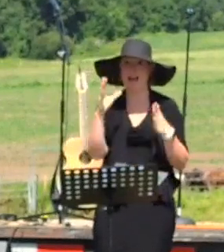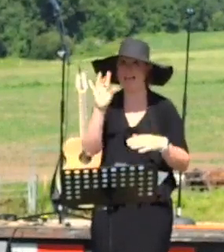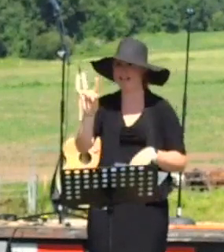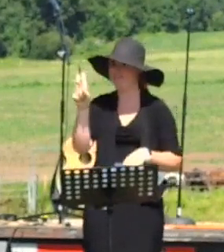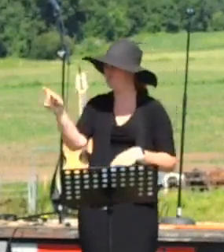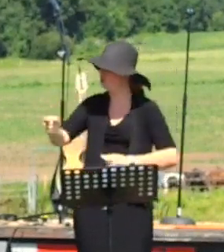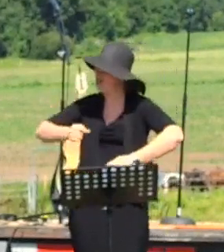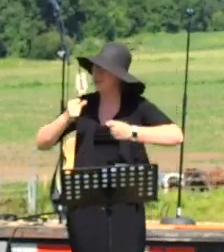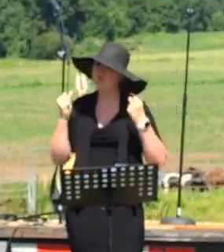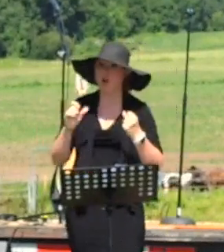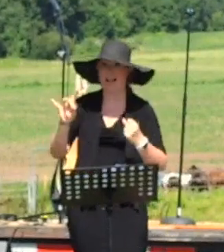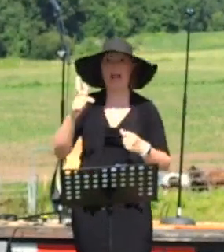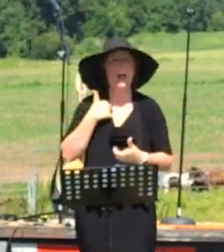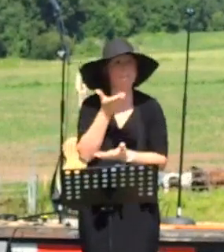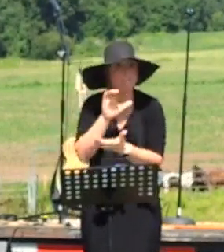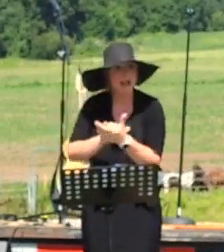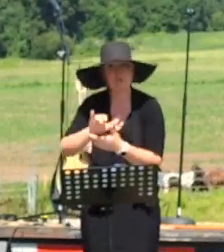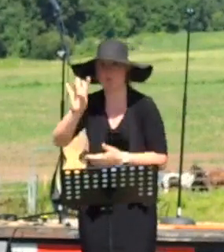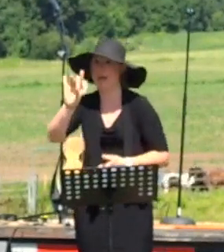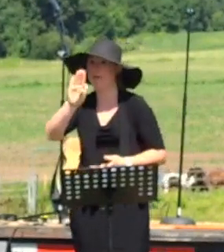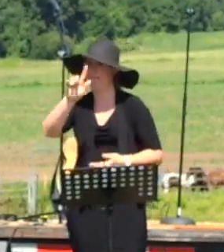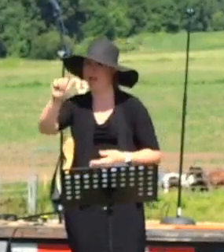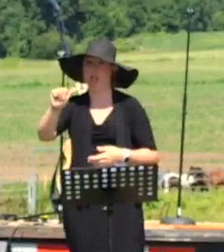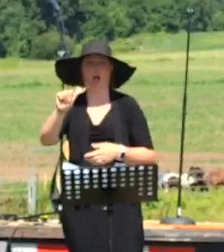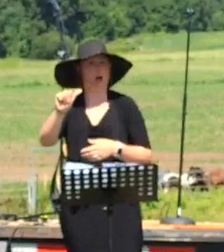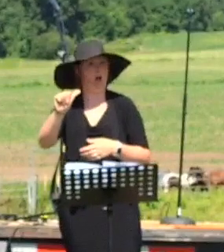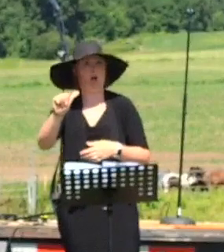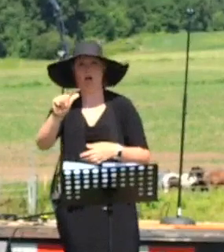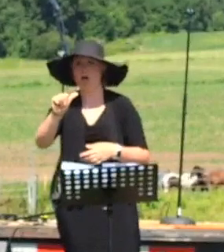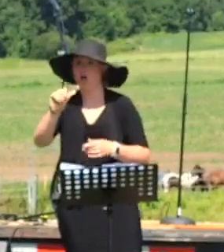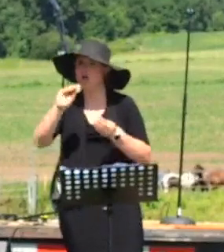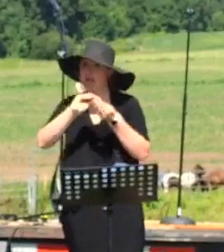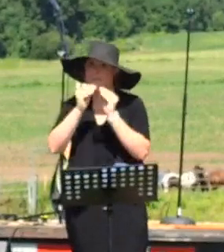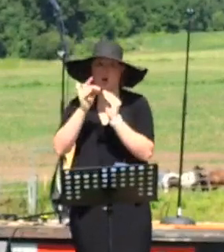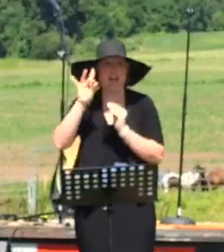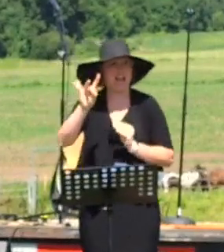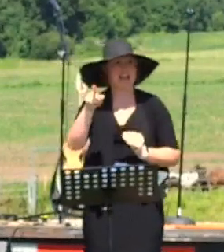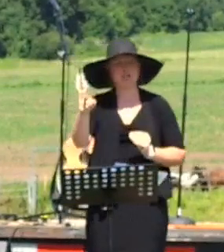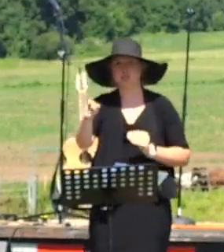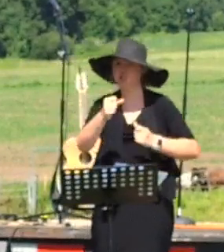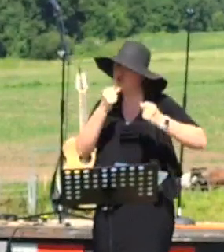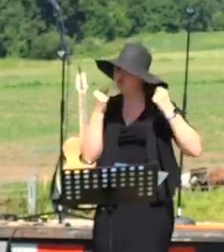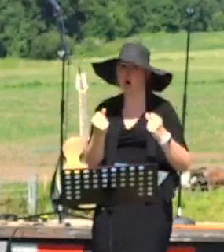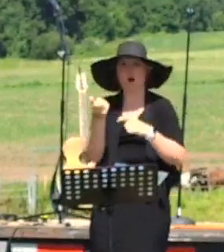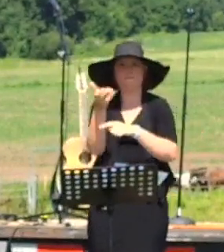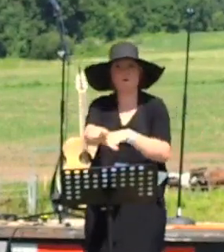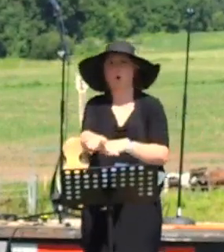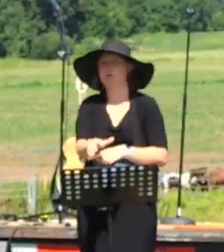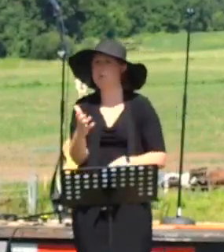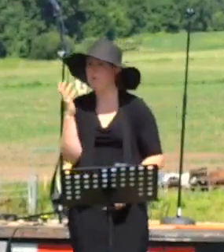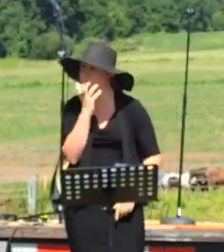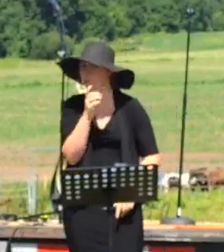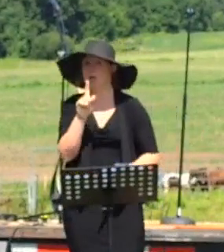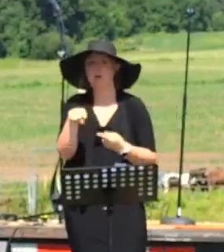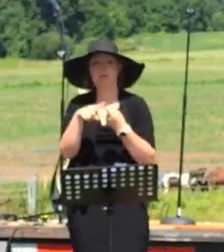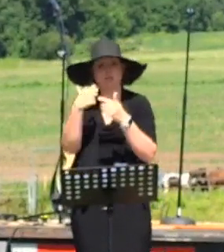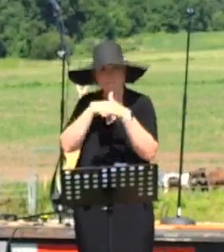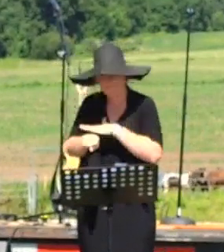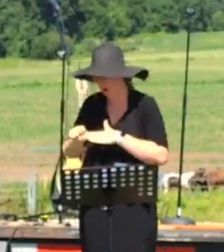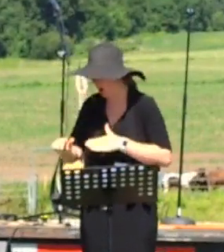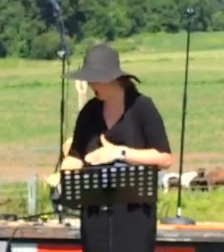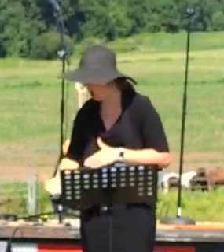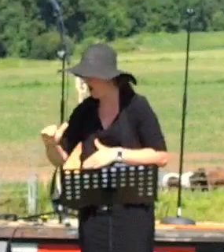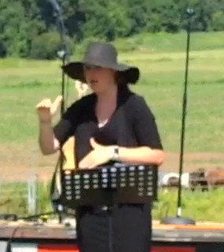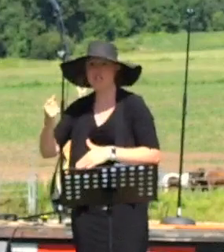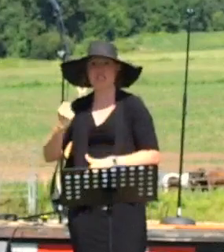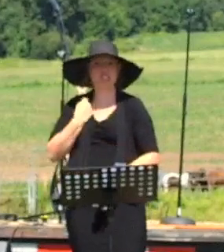And I am married to an eight. And she is a force to be reckoned with, literally since the day she was born.